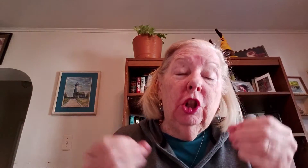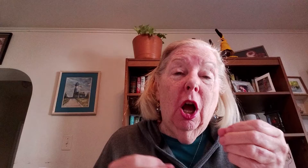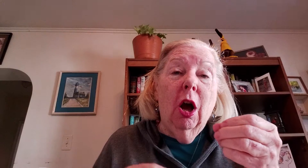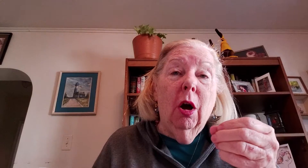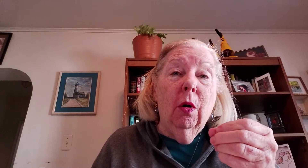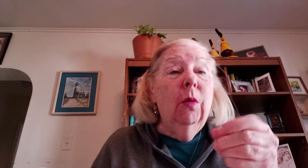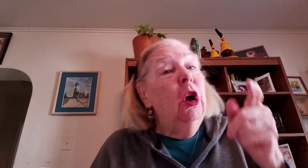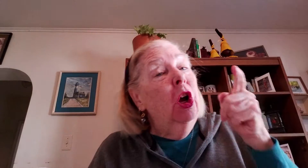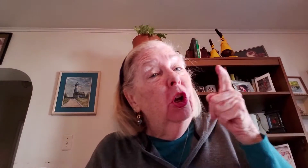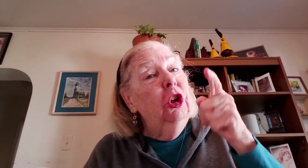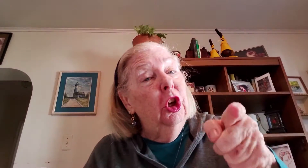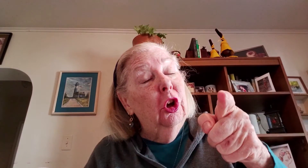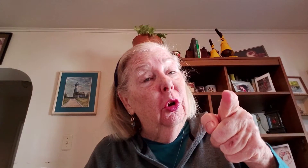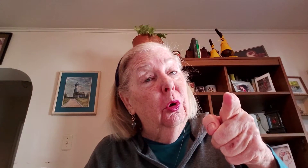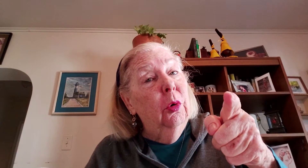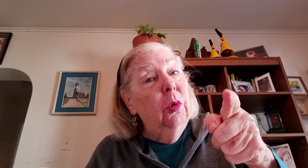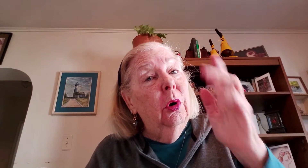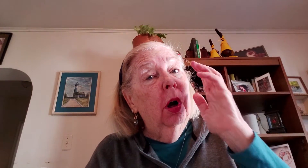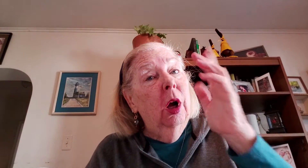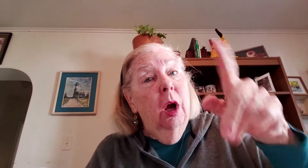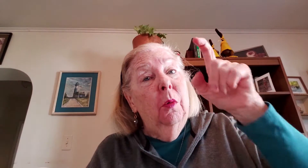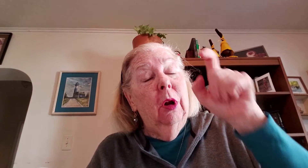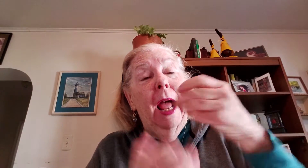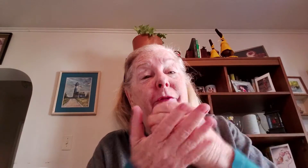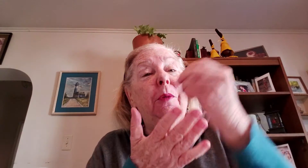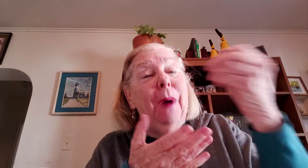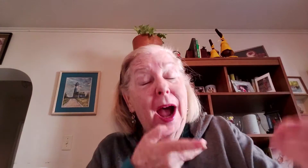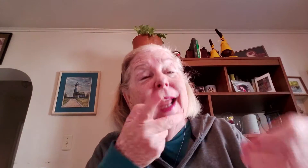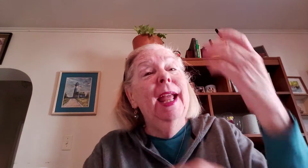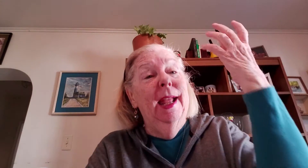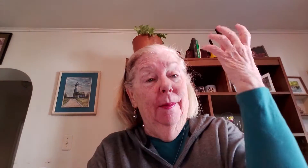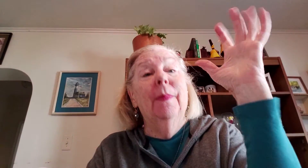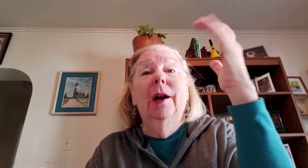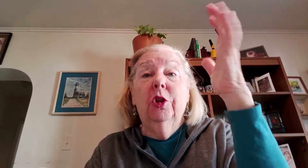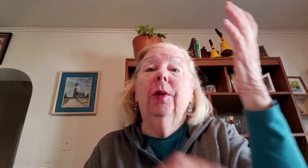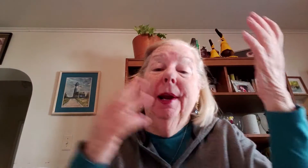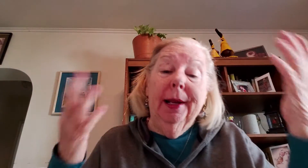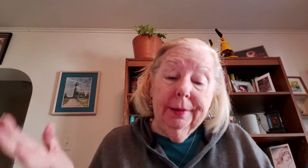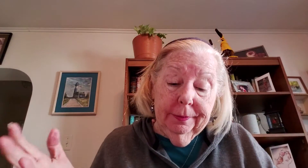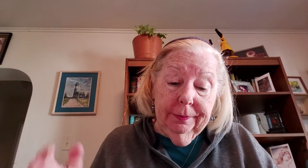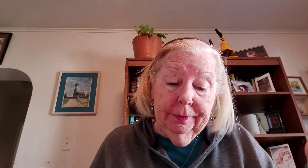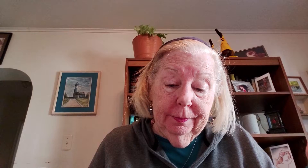So you will have to buy him a tree.